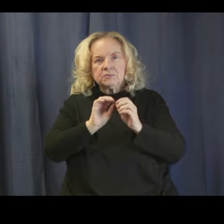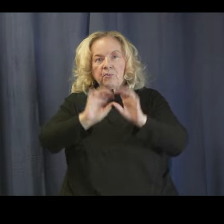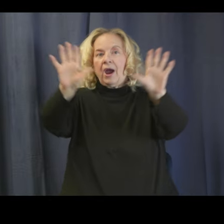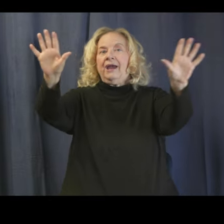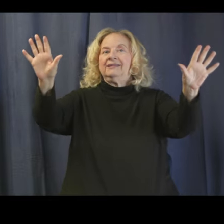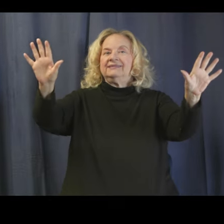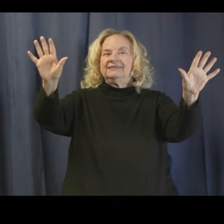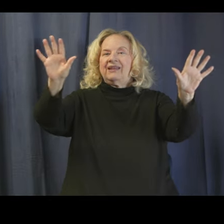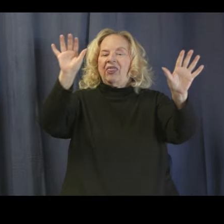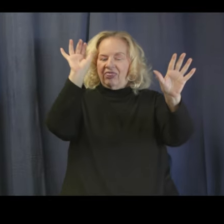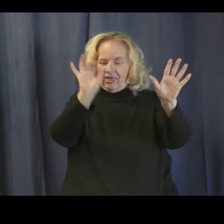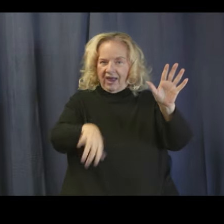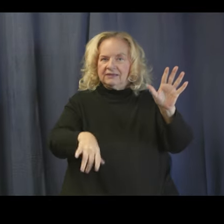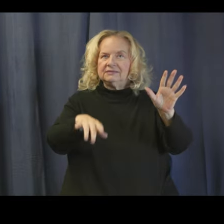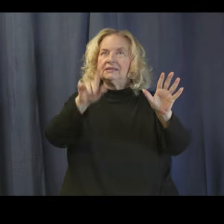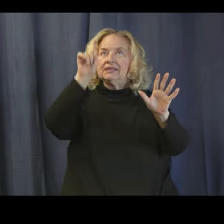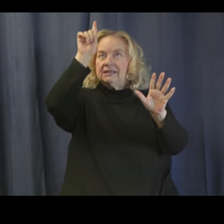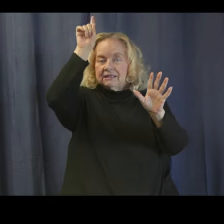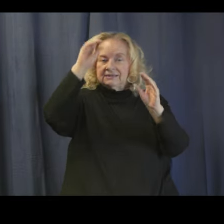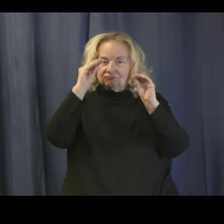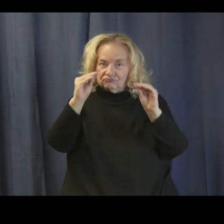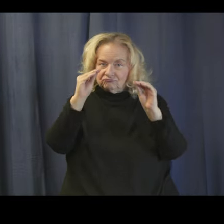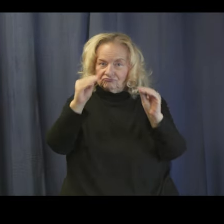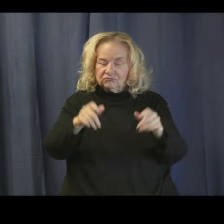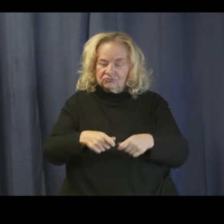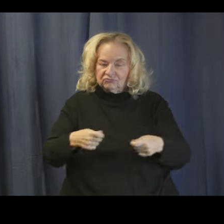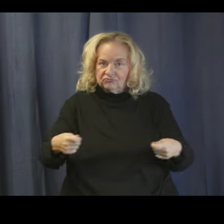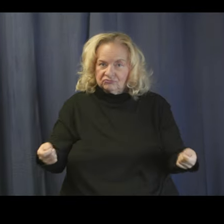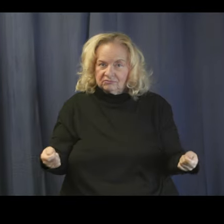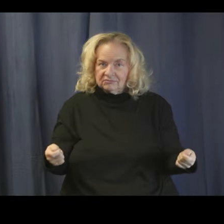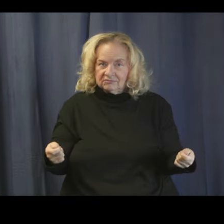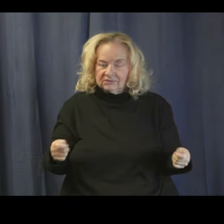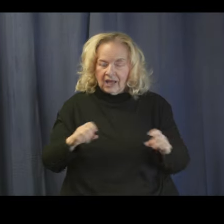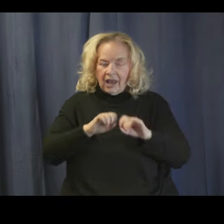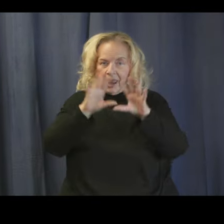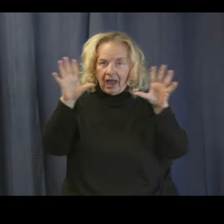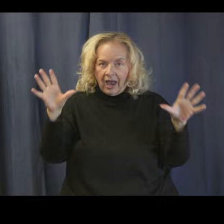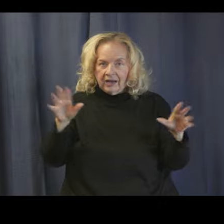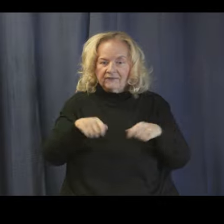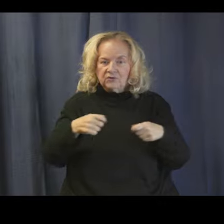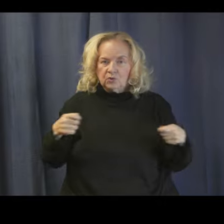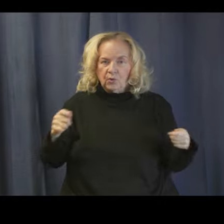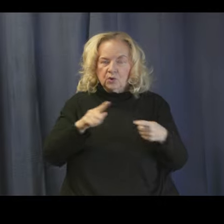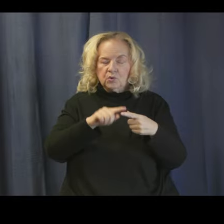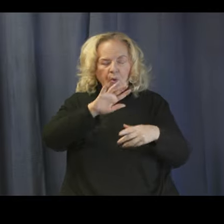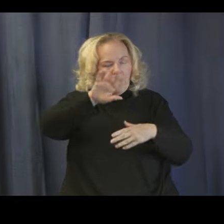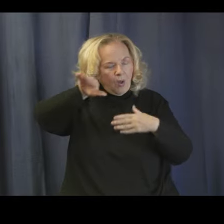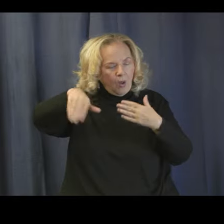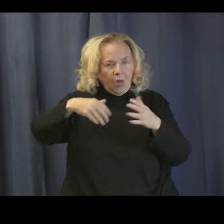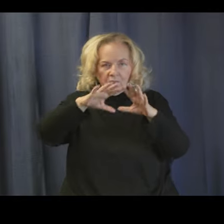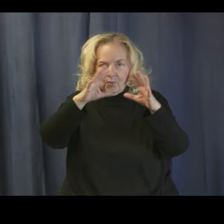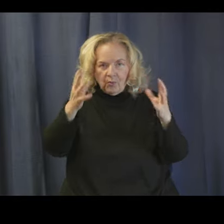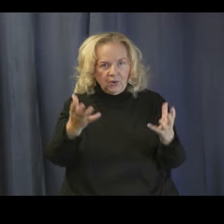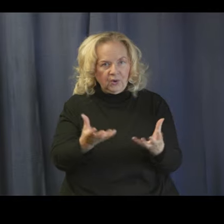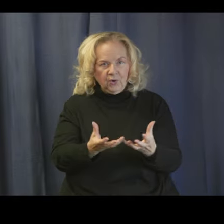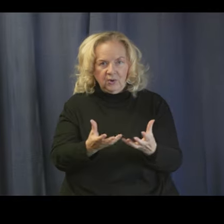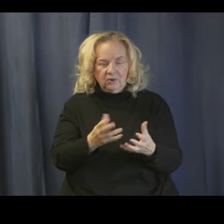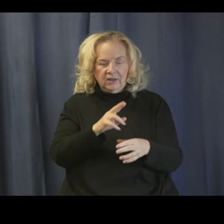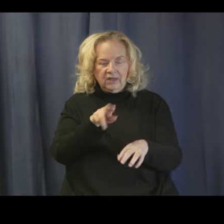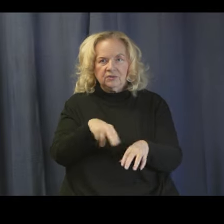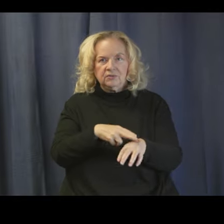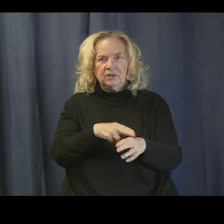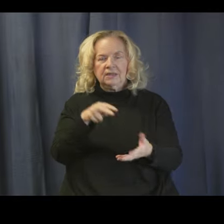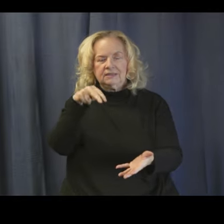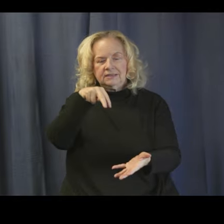ever. And we know that light is the Torah. And that's what we do here. We really believe in taking the light of the Torah to all the nations of the world.